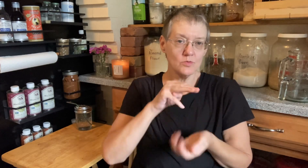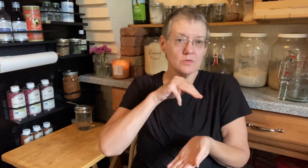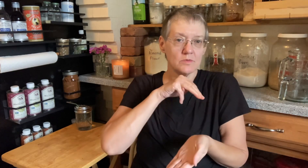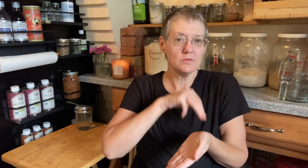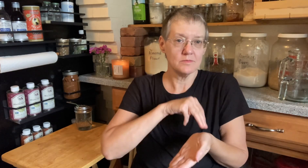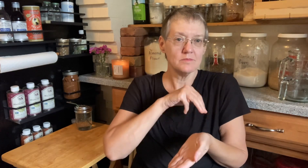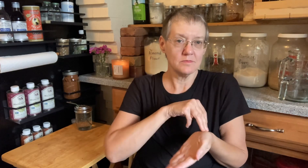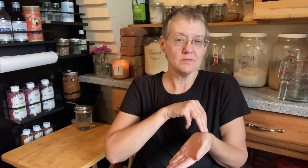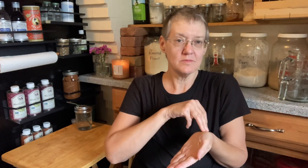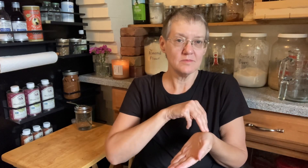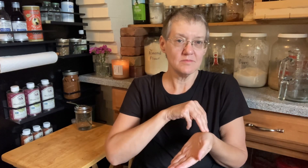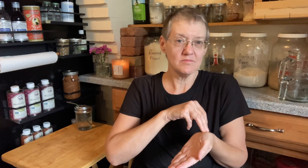doctor.